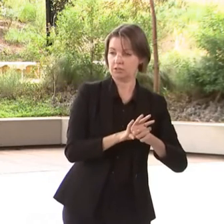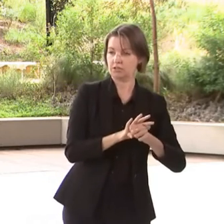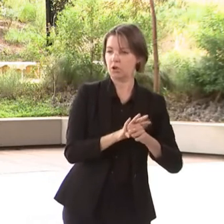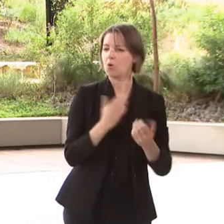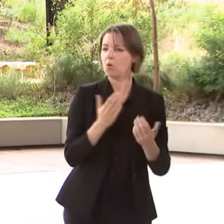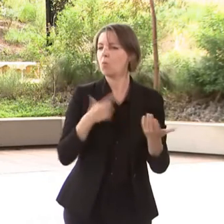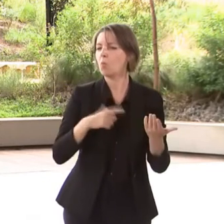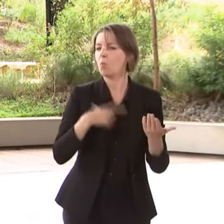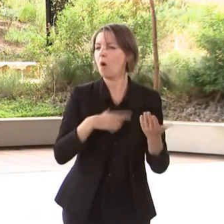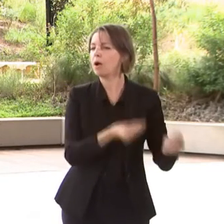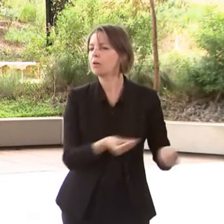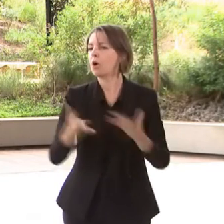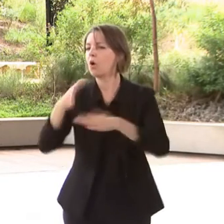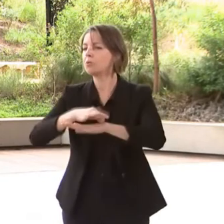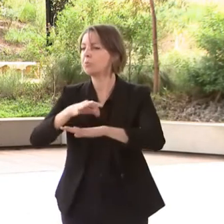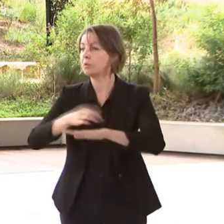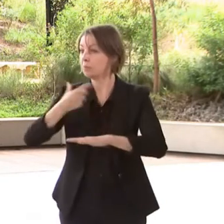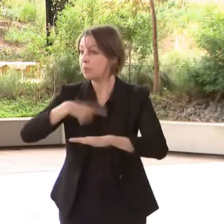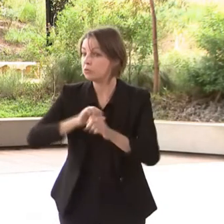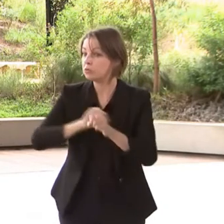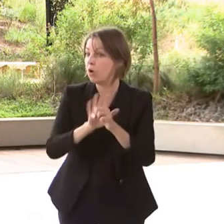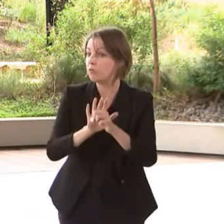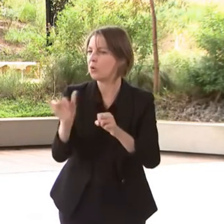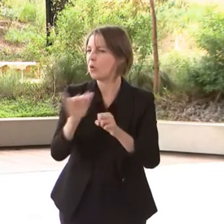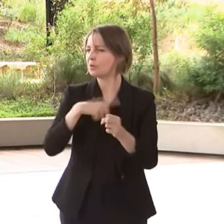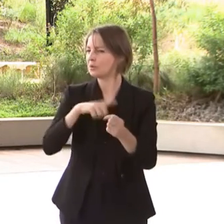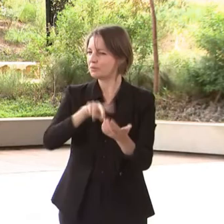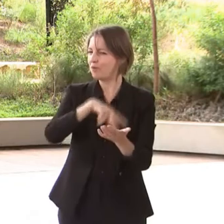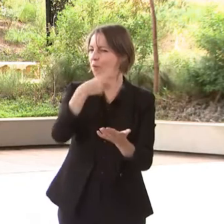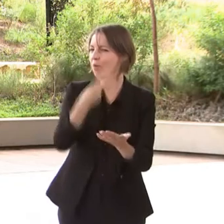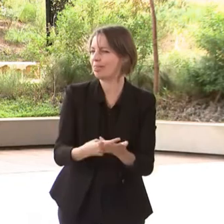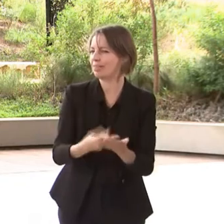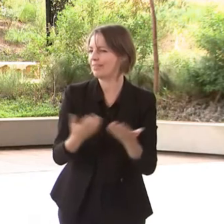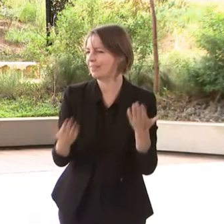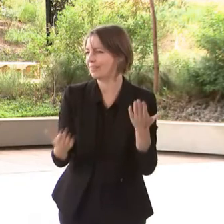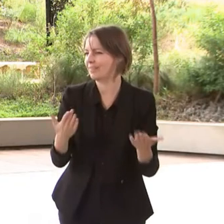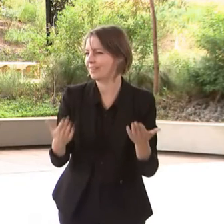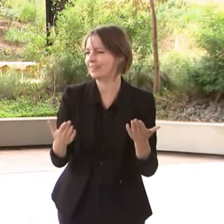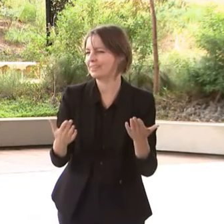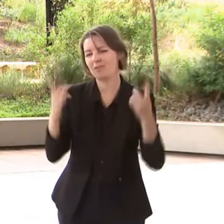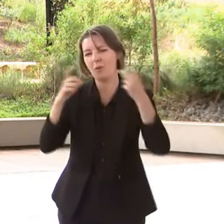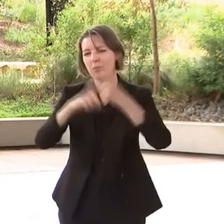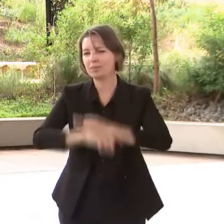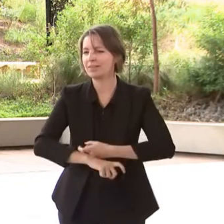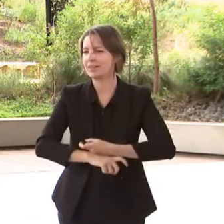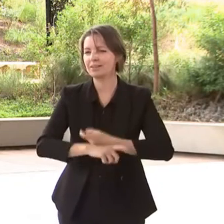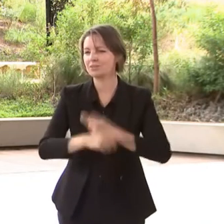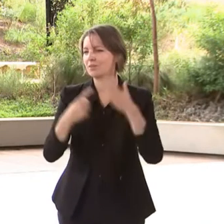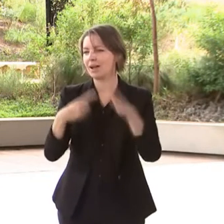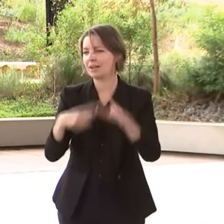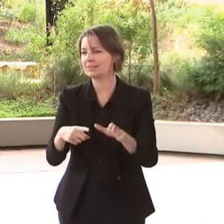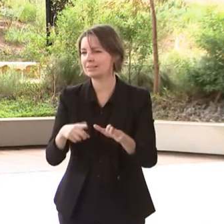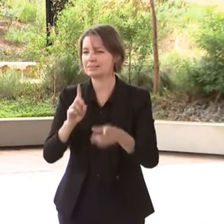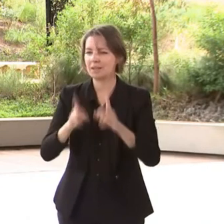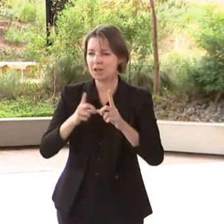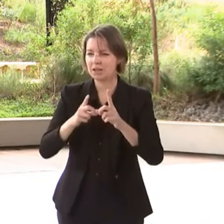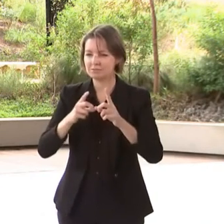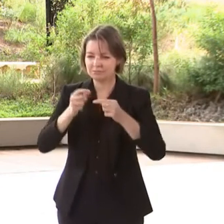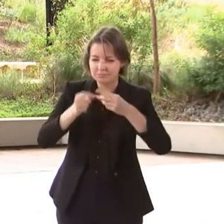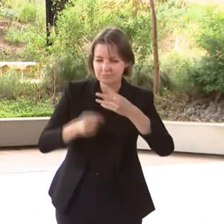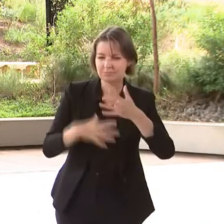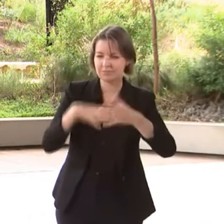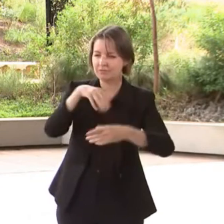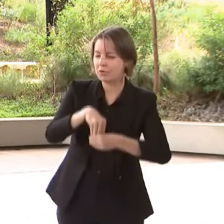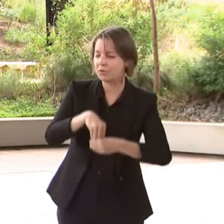are very complex issues. We are doing some enhanced surveillance in our intensive care units because it's a smaller, more controlled environment,